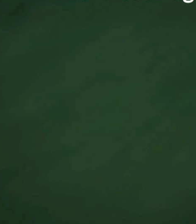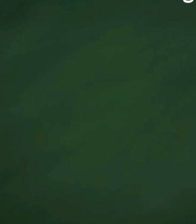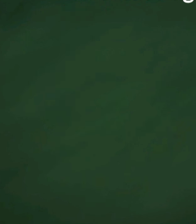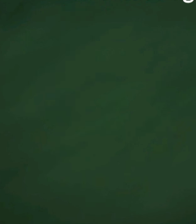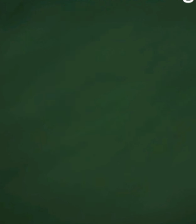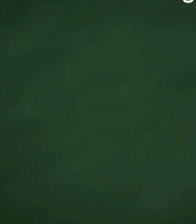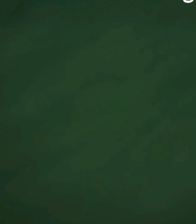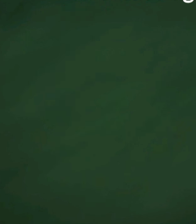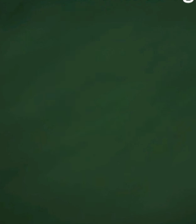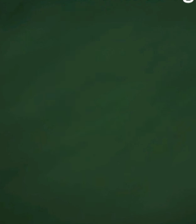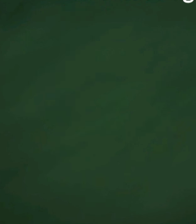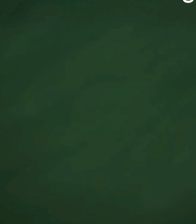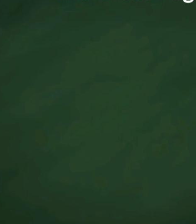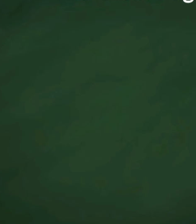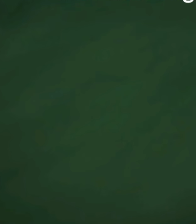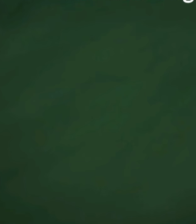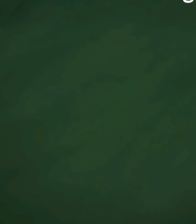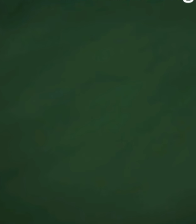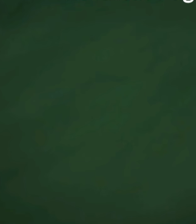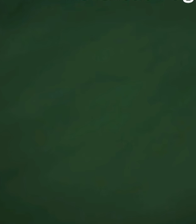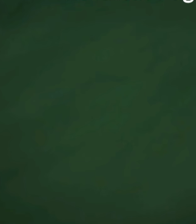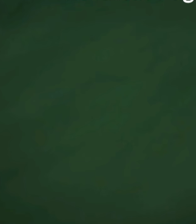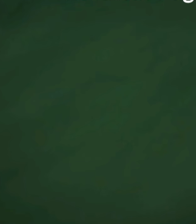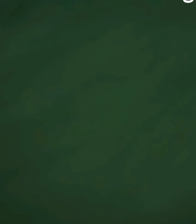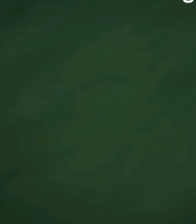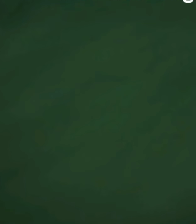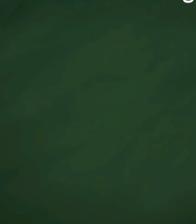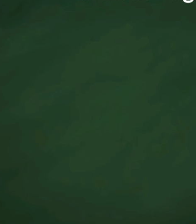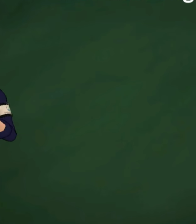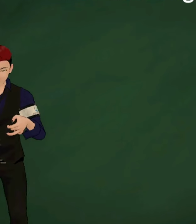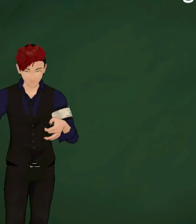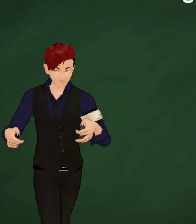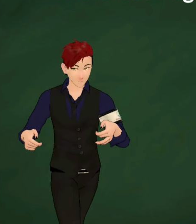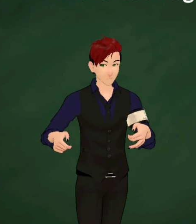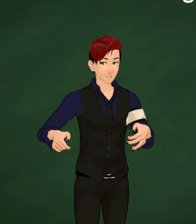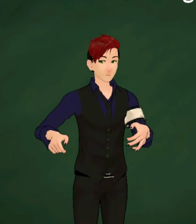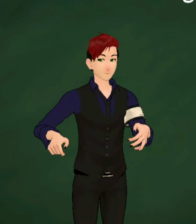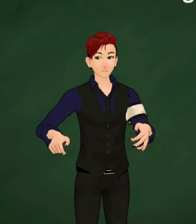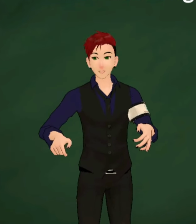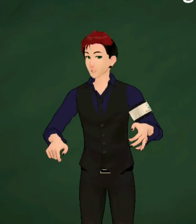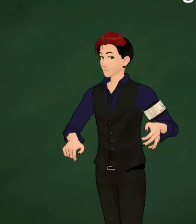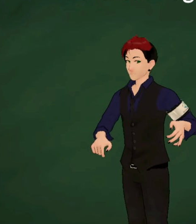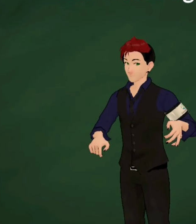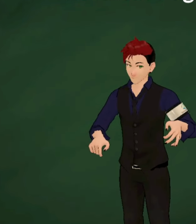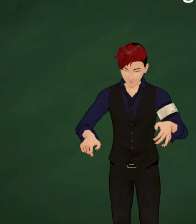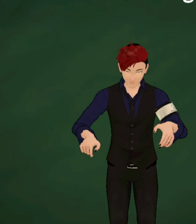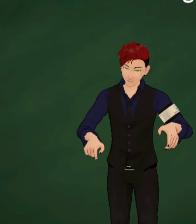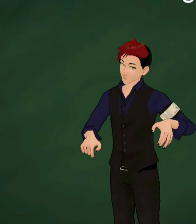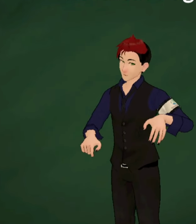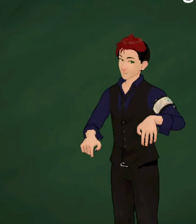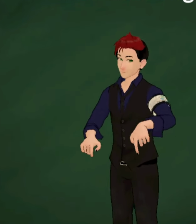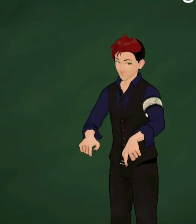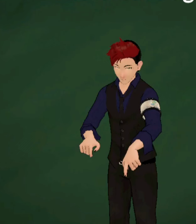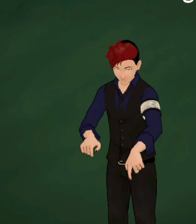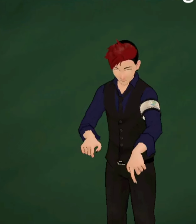Come here. hug. Here you go. The best hug. Aw. The best hug. All right. Next word.